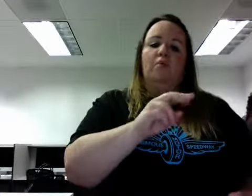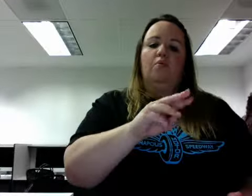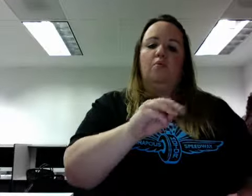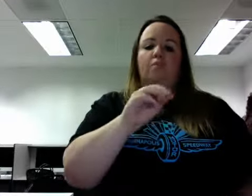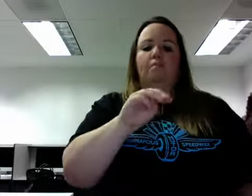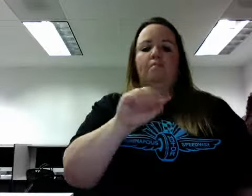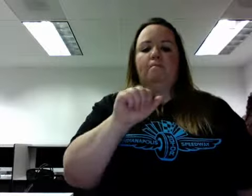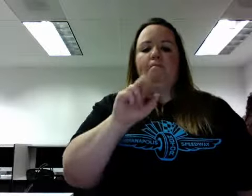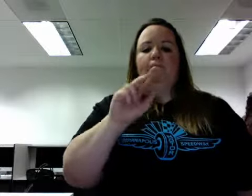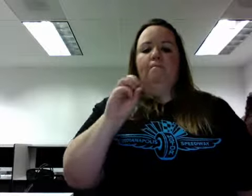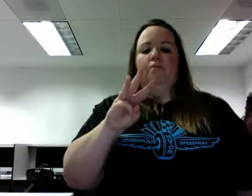You know?